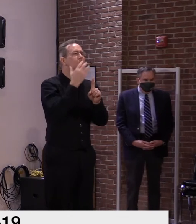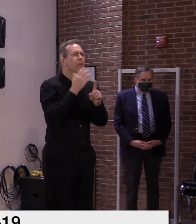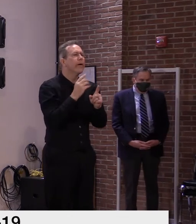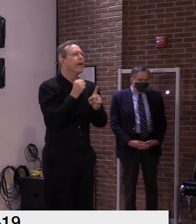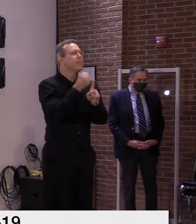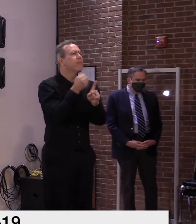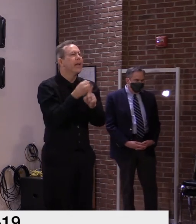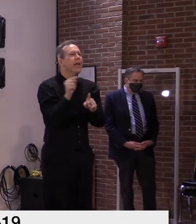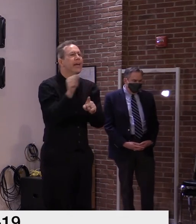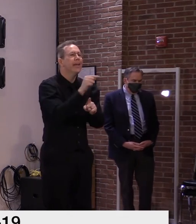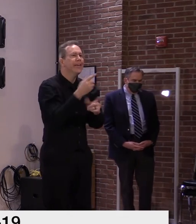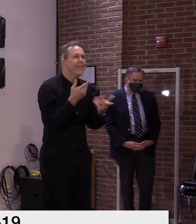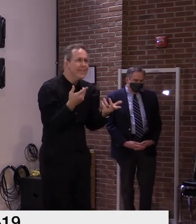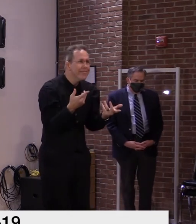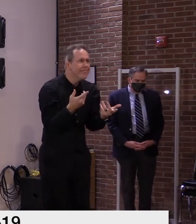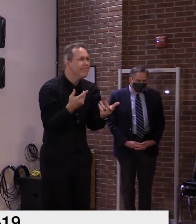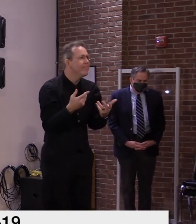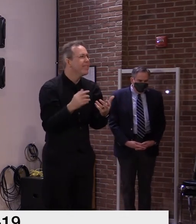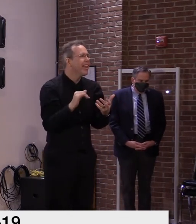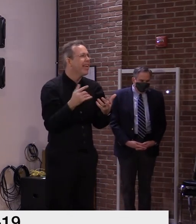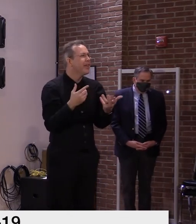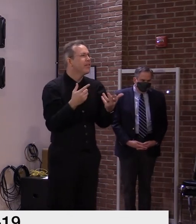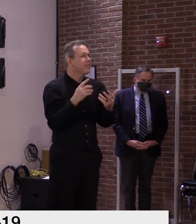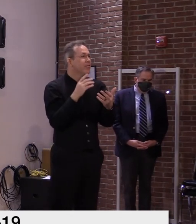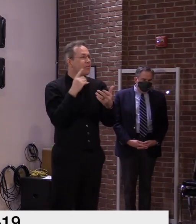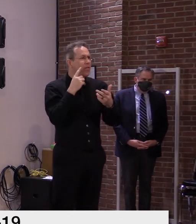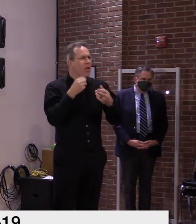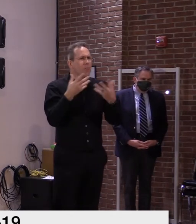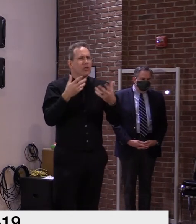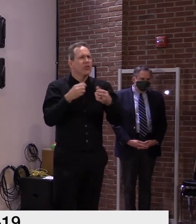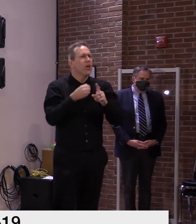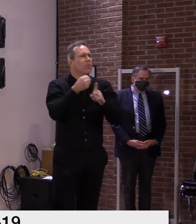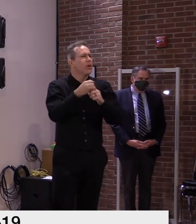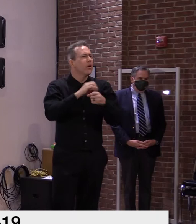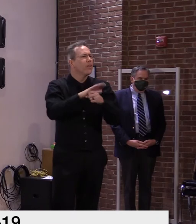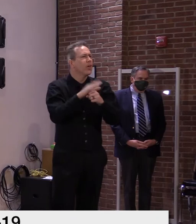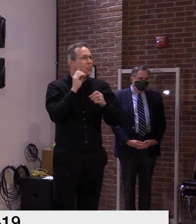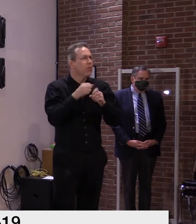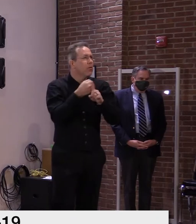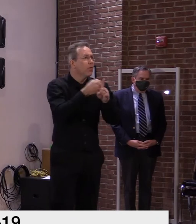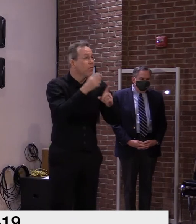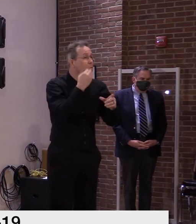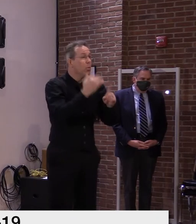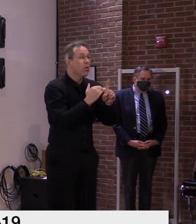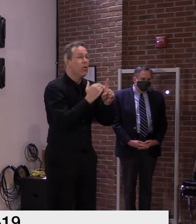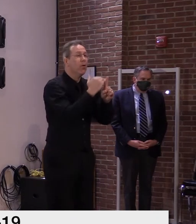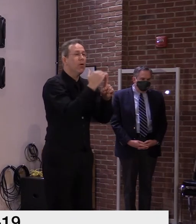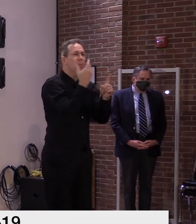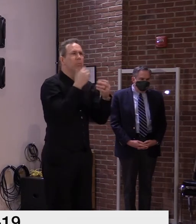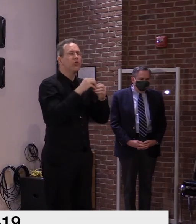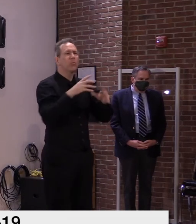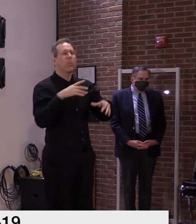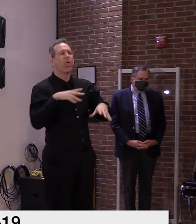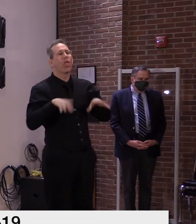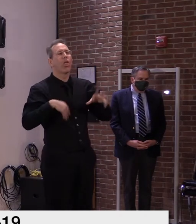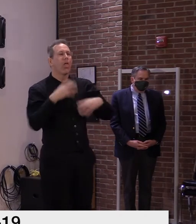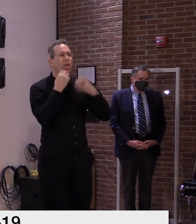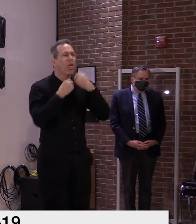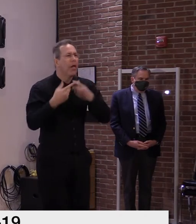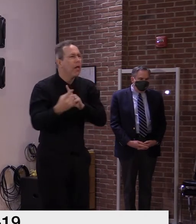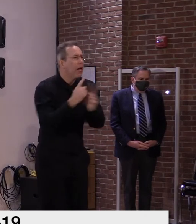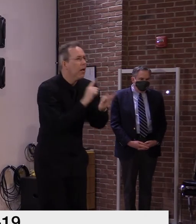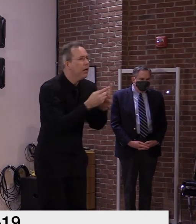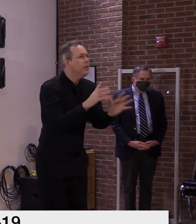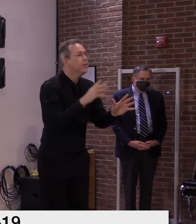amount of virus that's active. But do remember, we did have a second wave in the country during the summer last year.